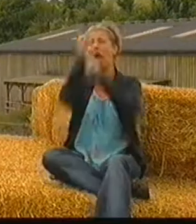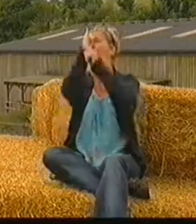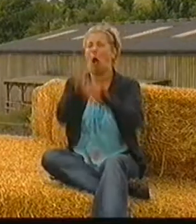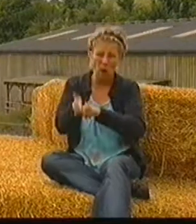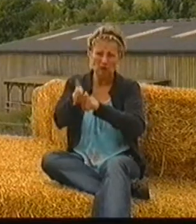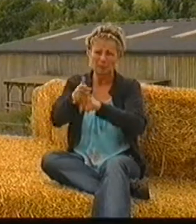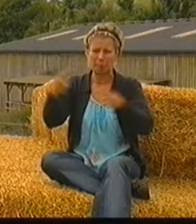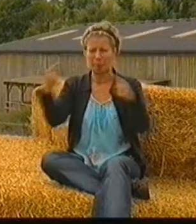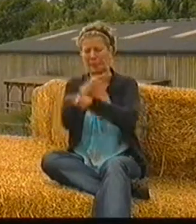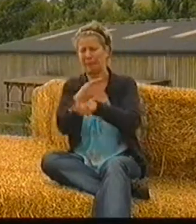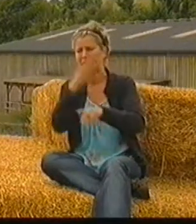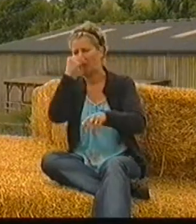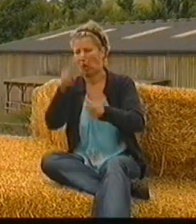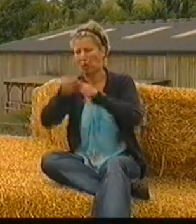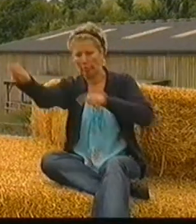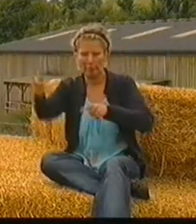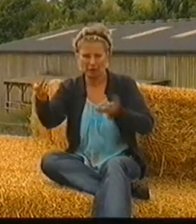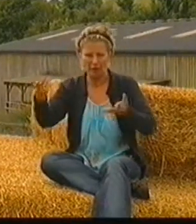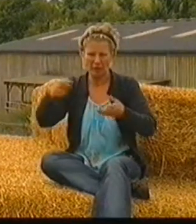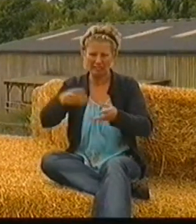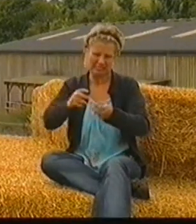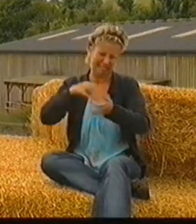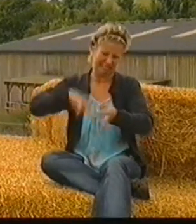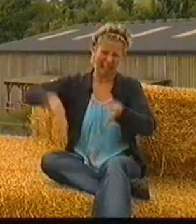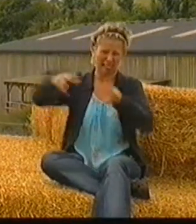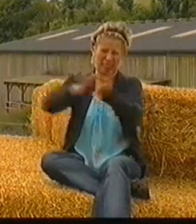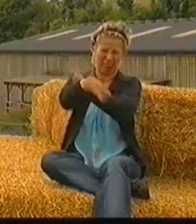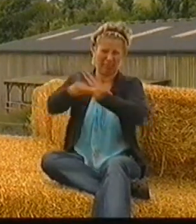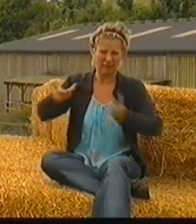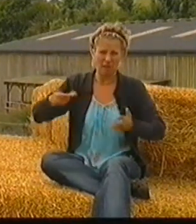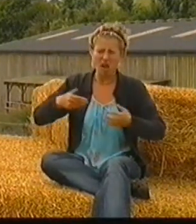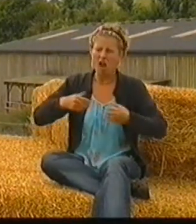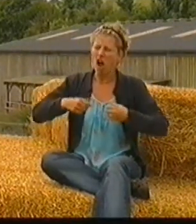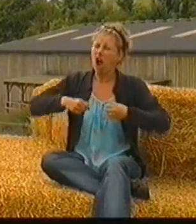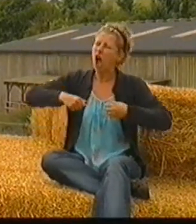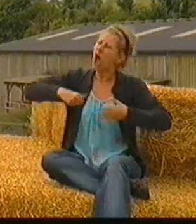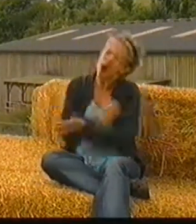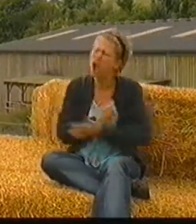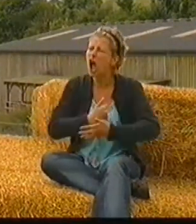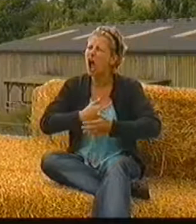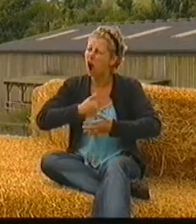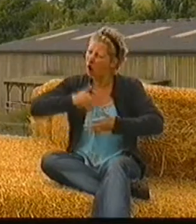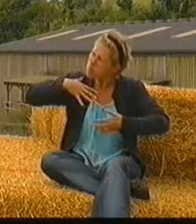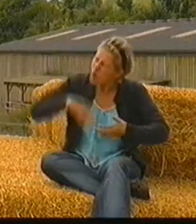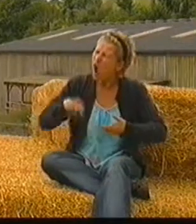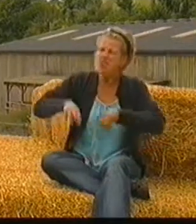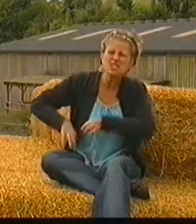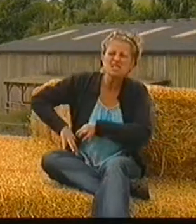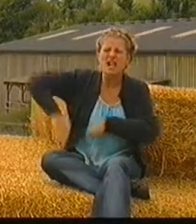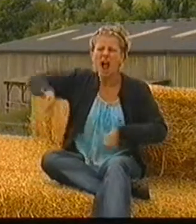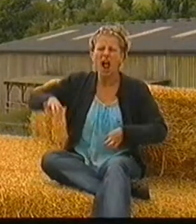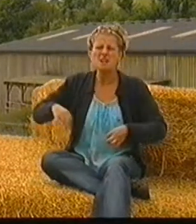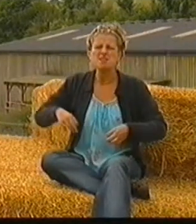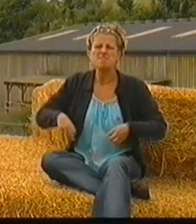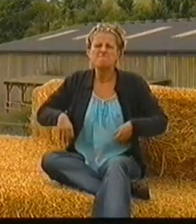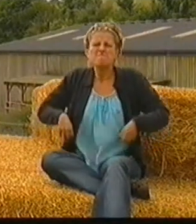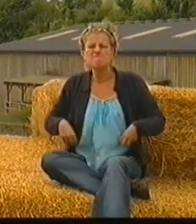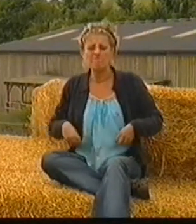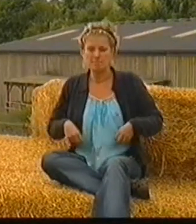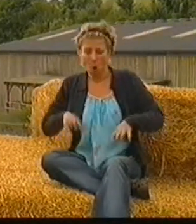heck," said the big woman. "I did so want the tail." "You can have the head instead, Mabel. You can get it stuffed